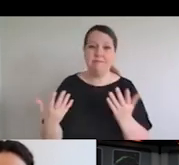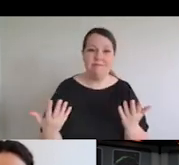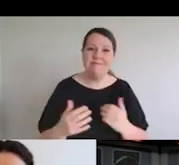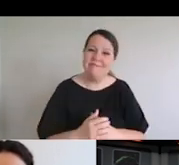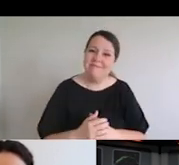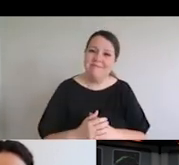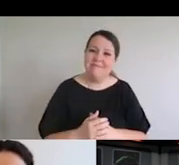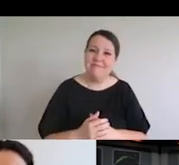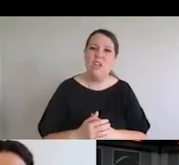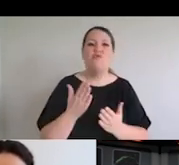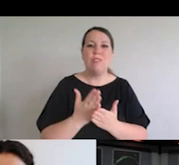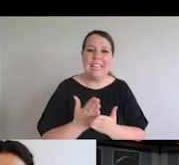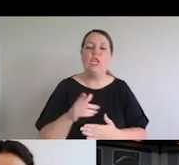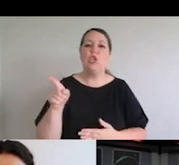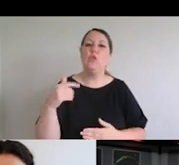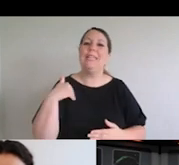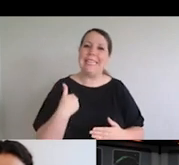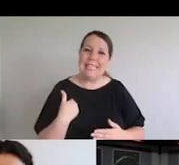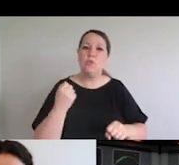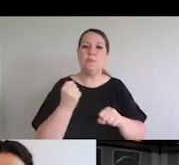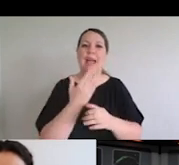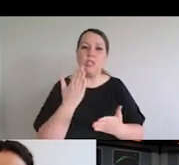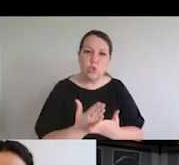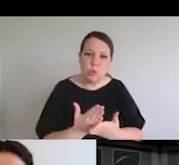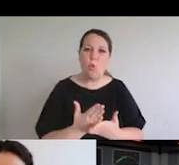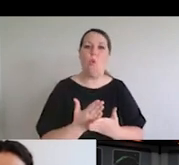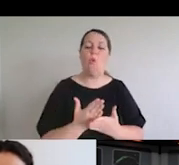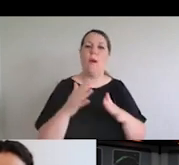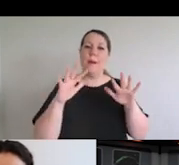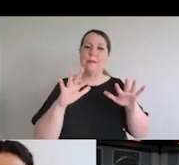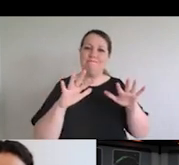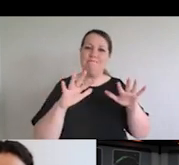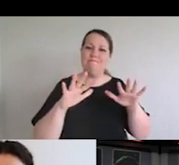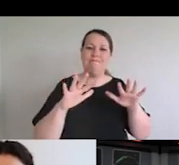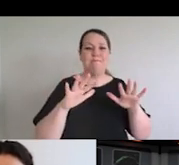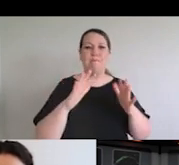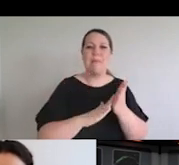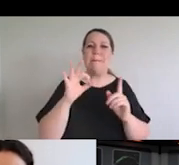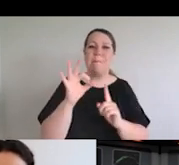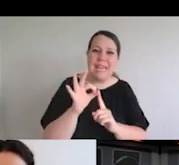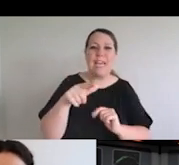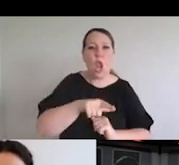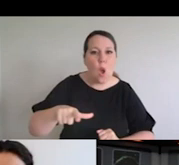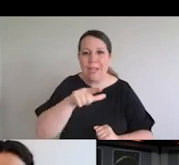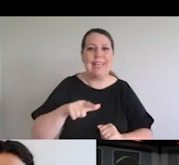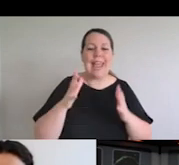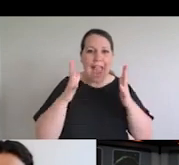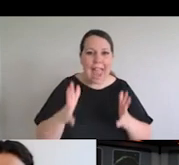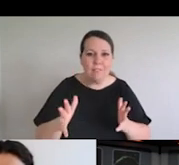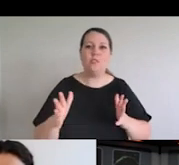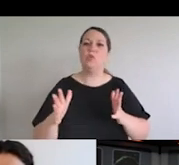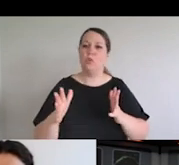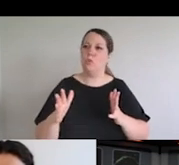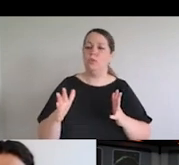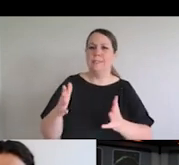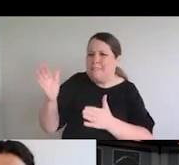laws, to make the changes that the public servants then have to follow because it's the law. And you will